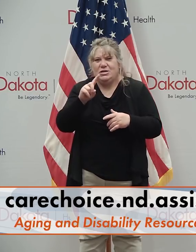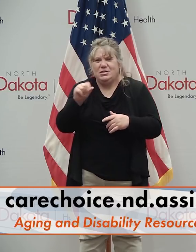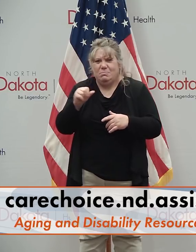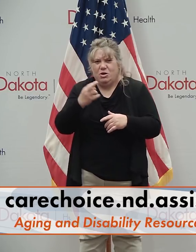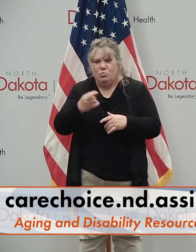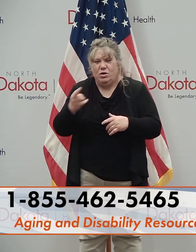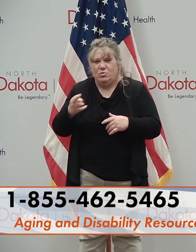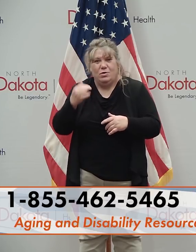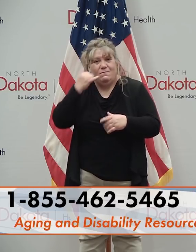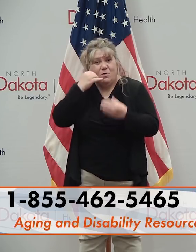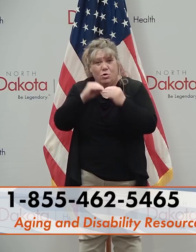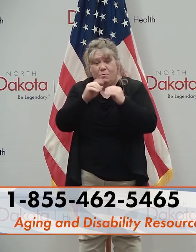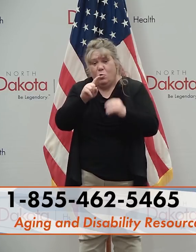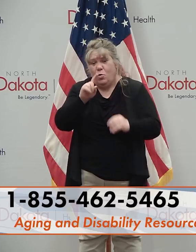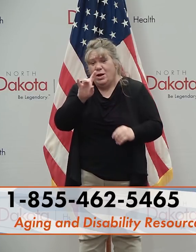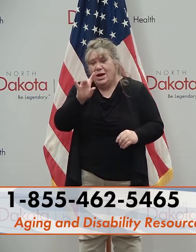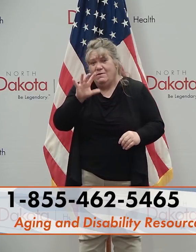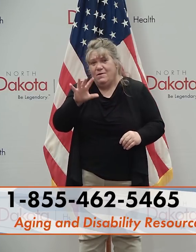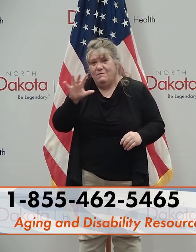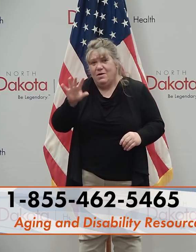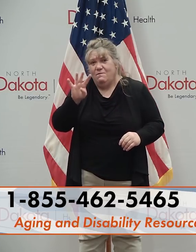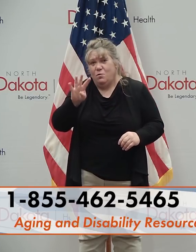at